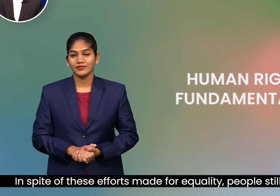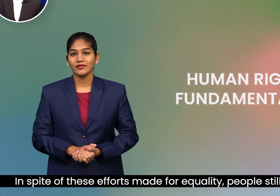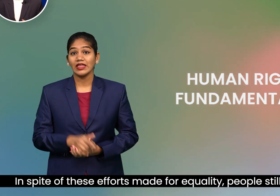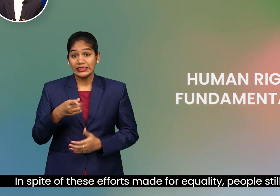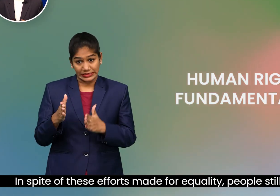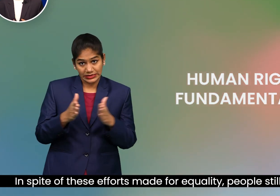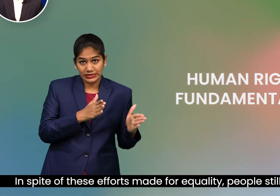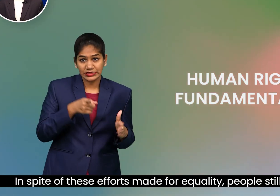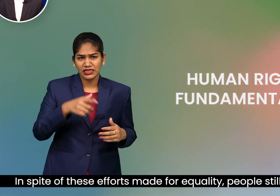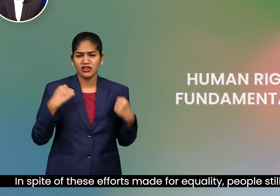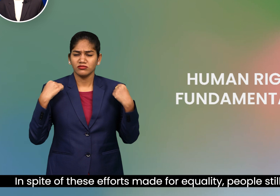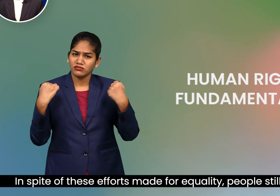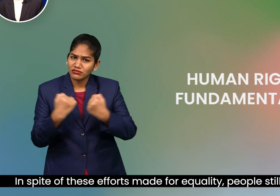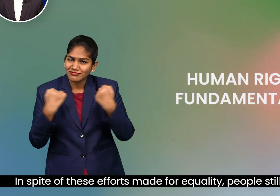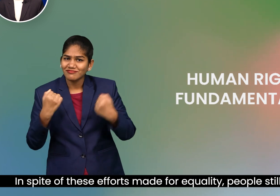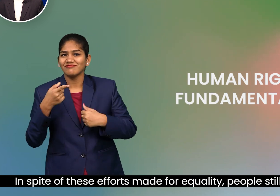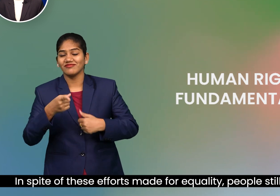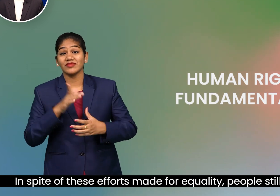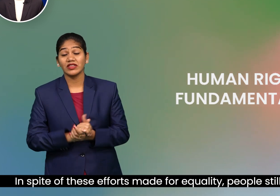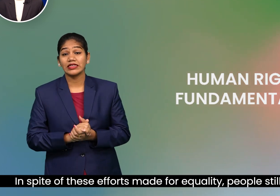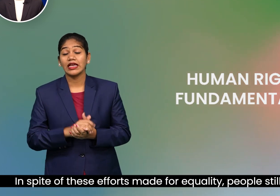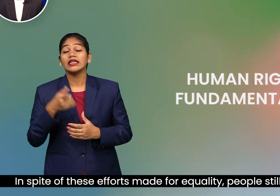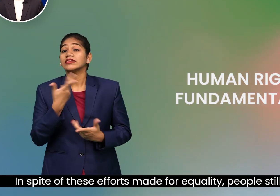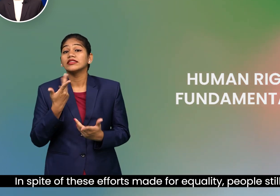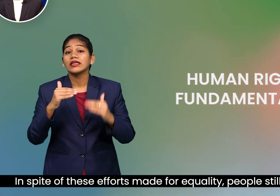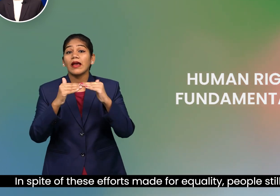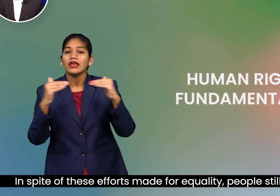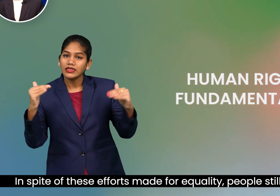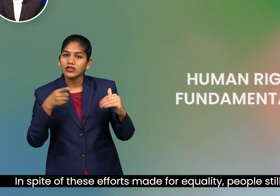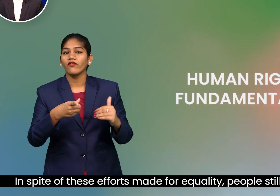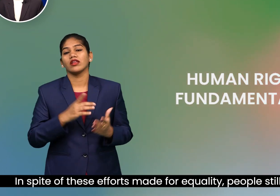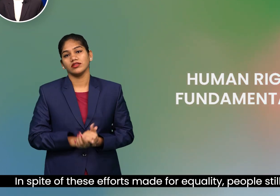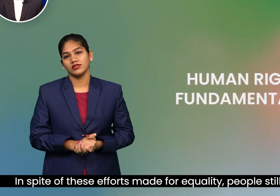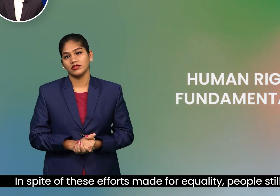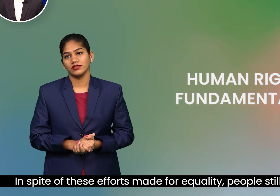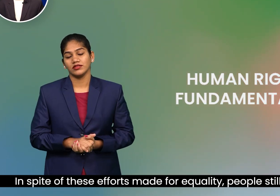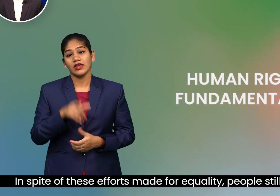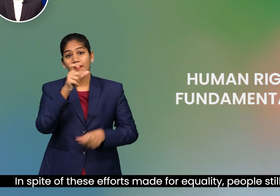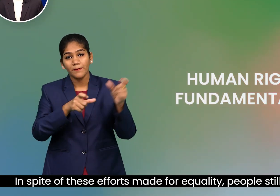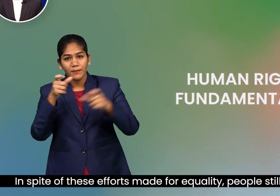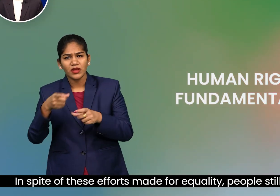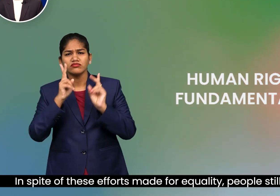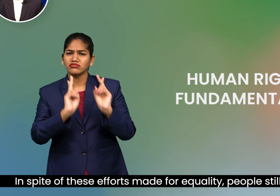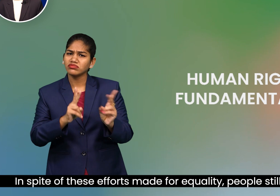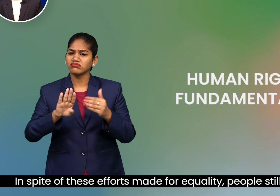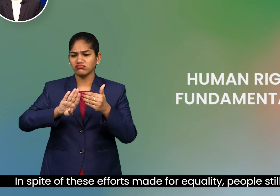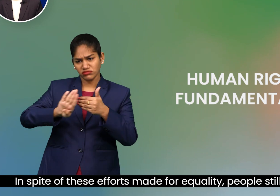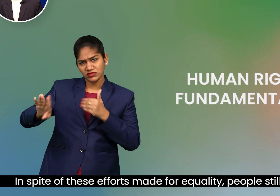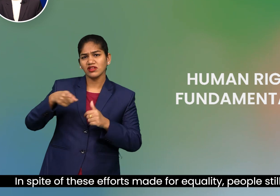In spite of these efforts made for equality, people still face discrimination.